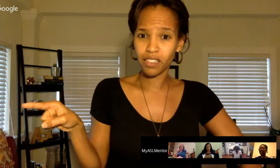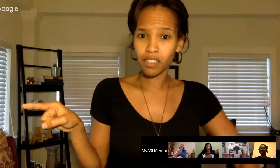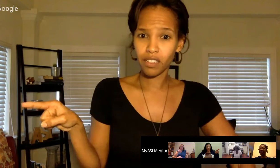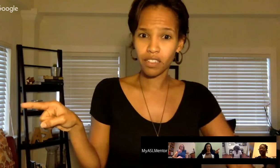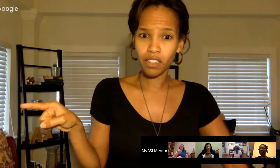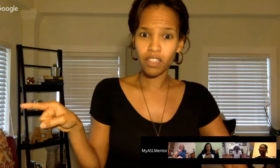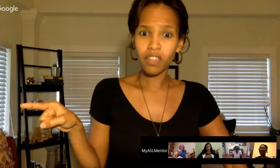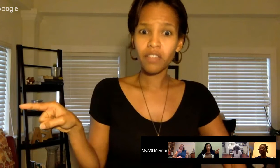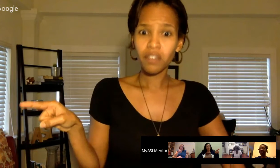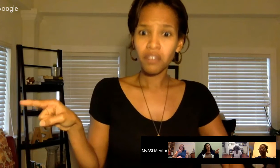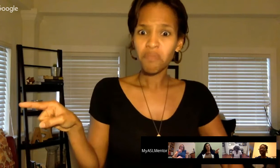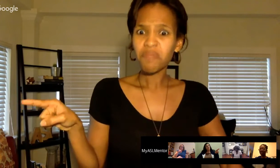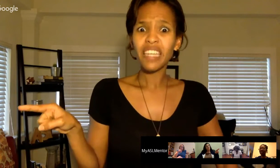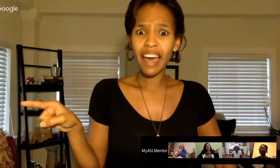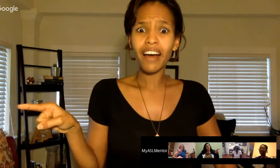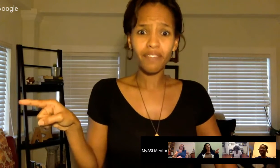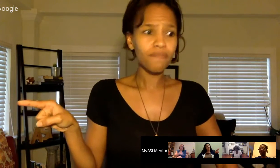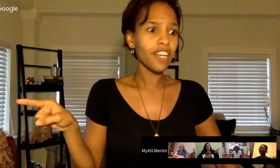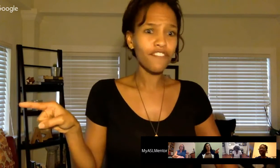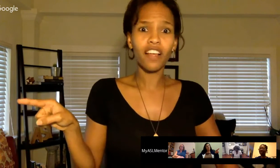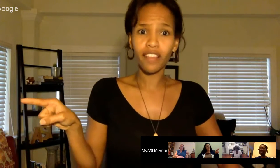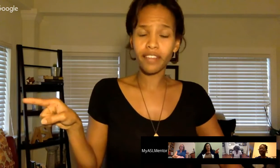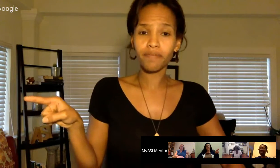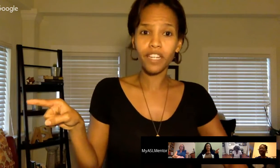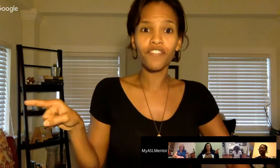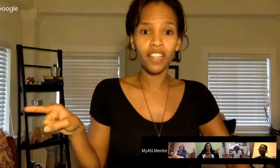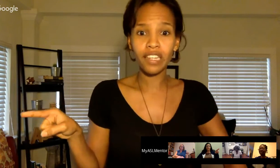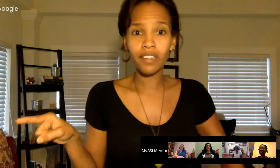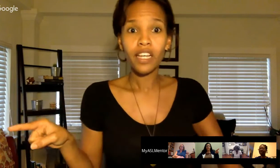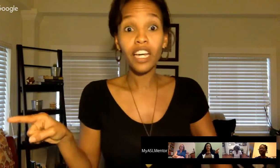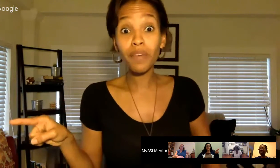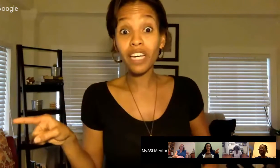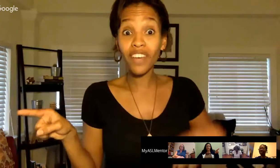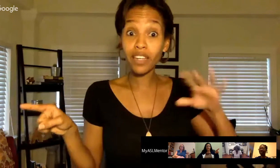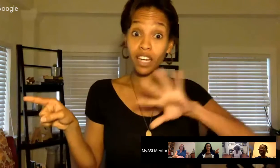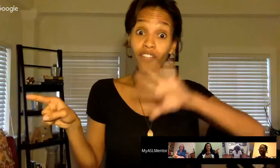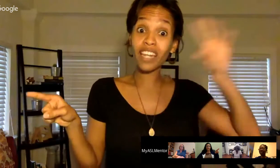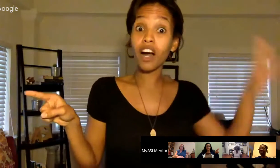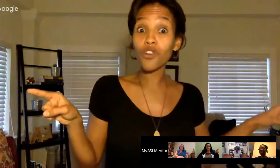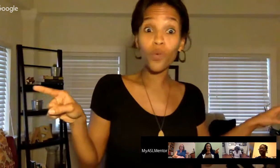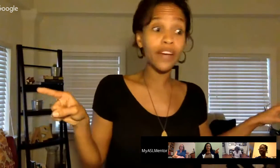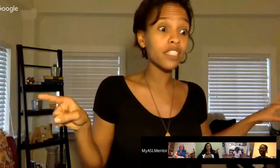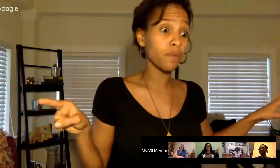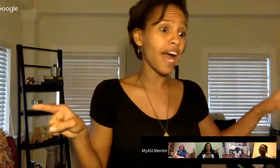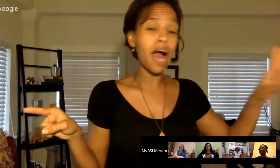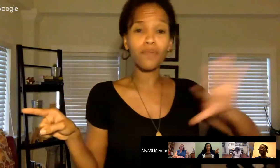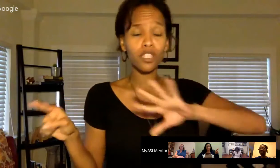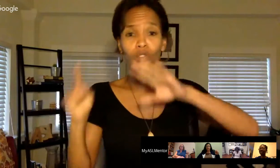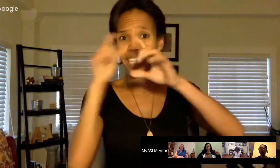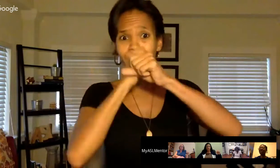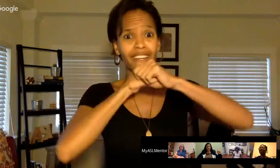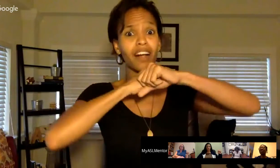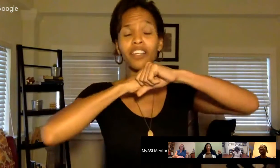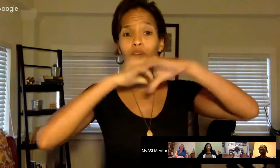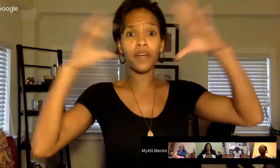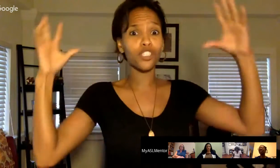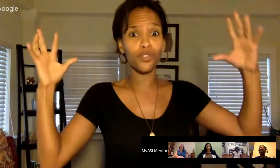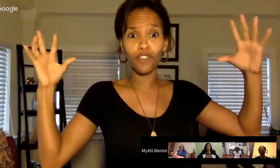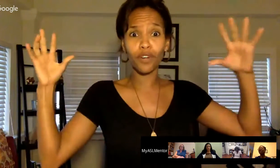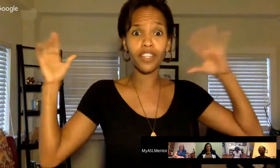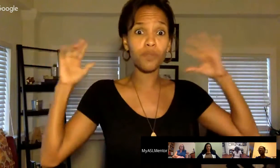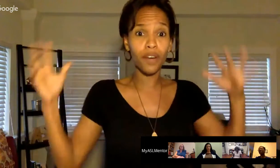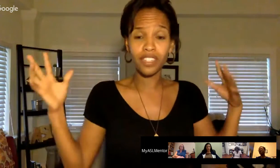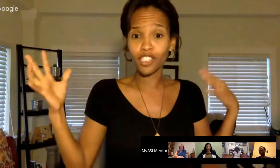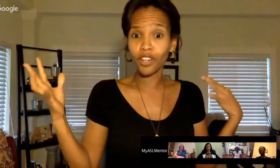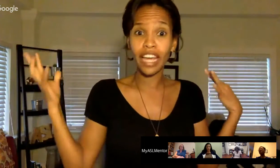sentence? Yeah, definitely, definitely. It could be conveyed other ways, but absolutely I get a clear picture